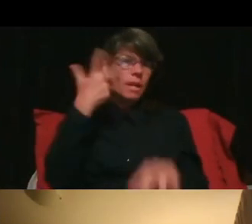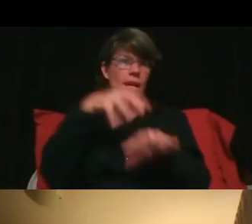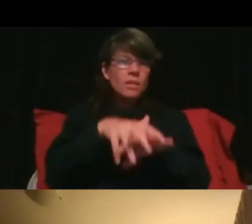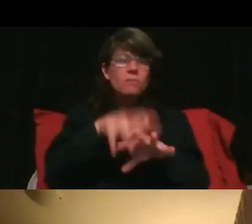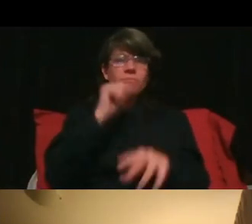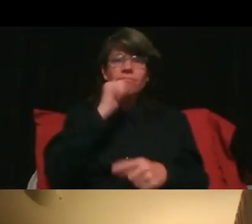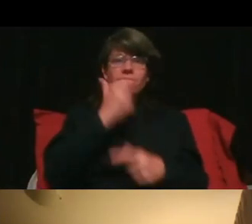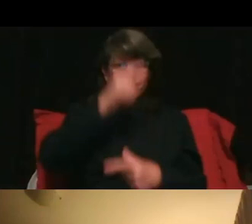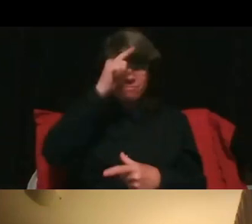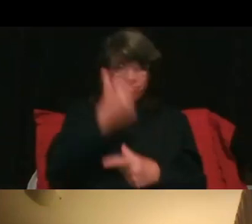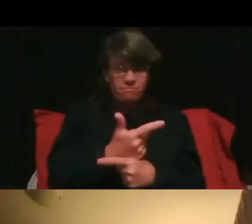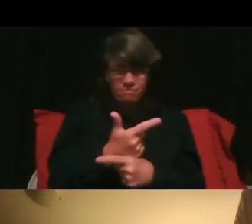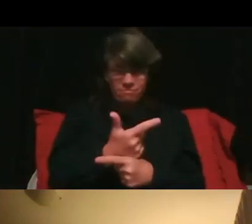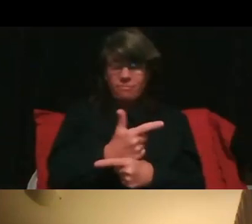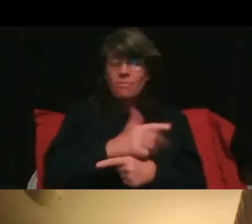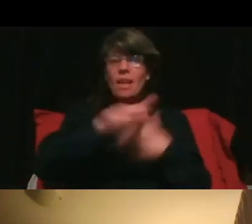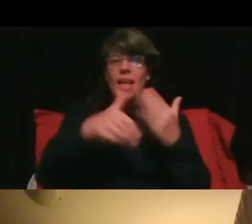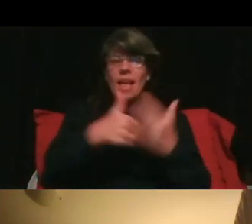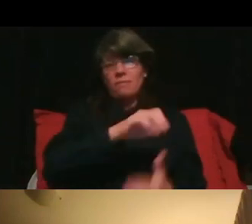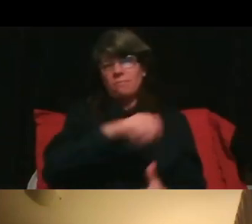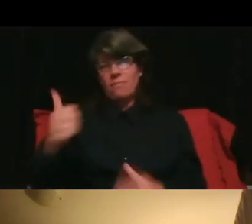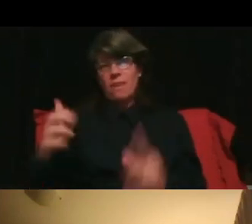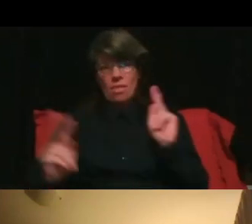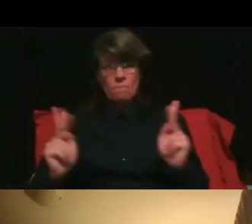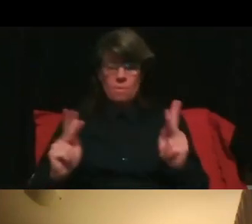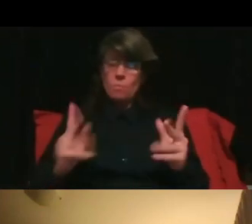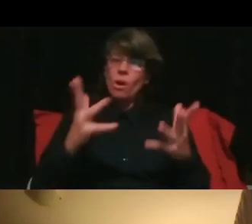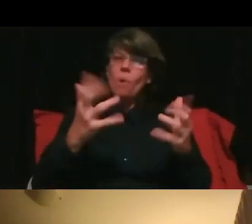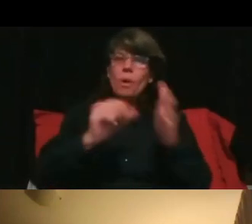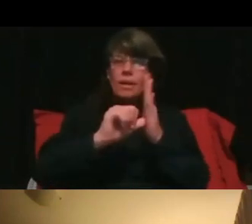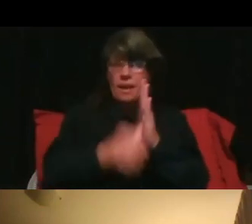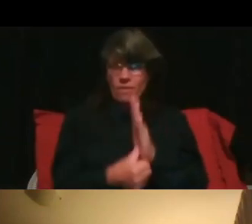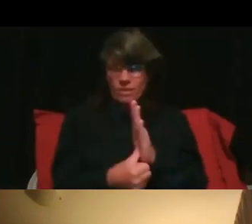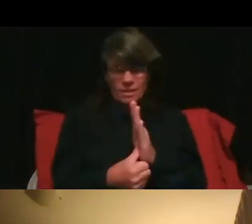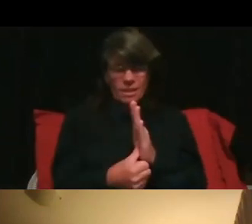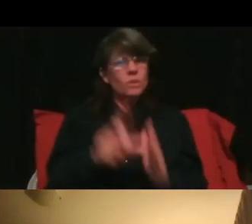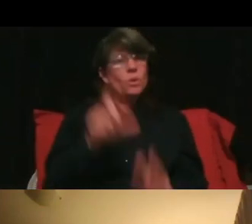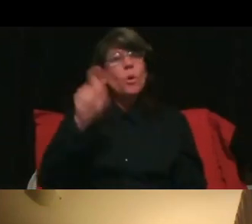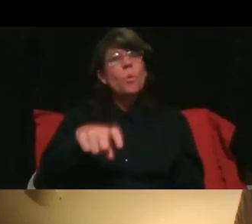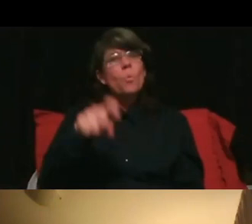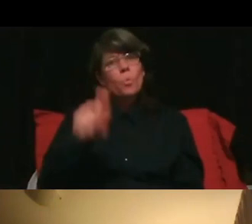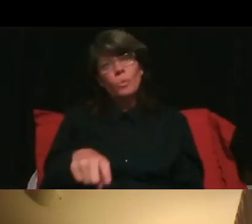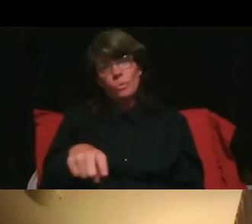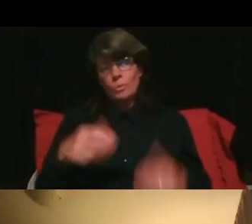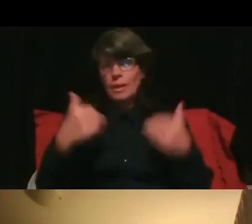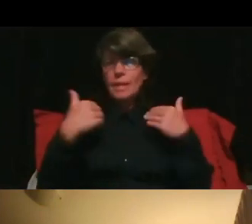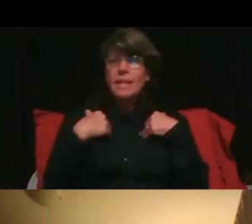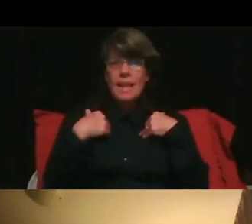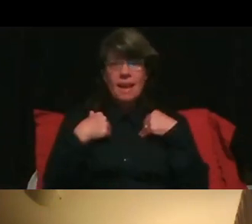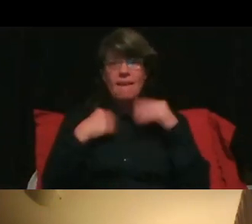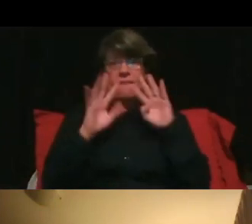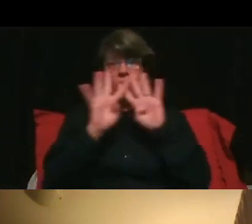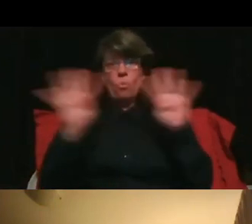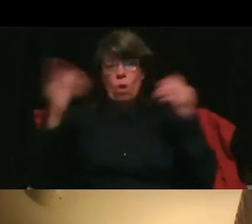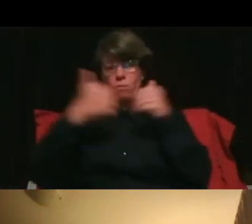sisters and all others. Again, I'd like to emphasize, we need to have the walls of